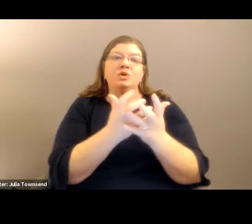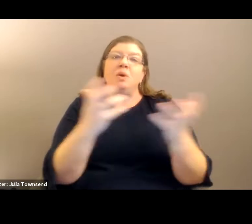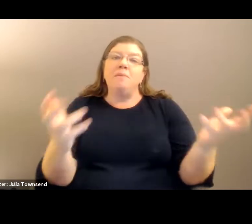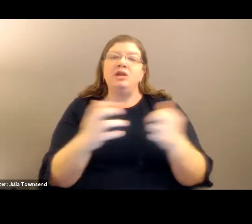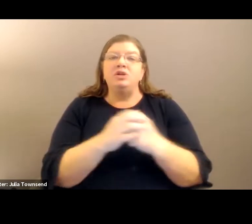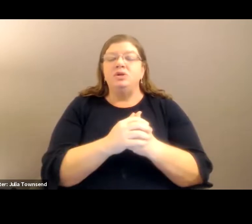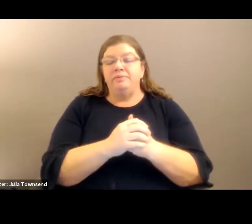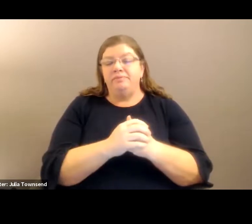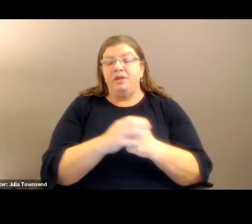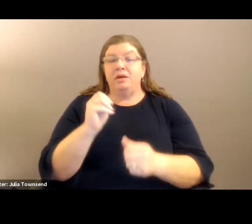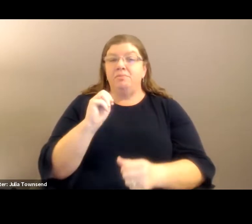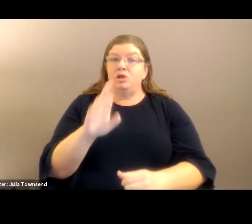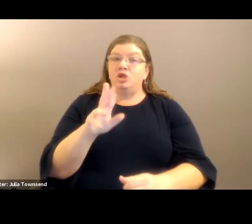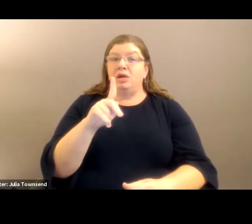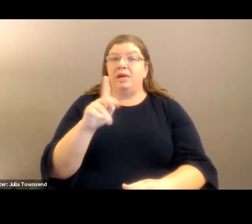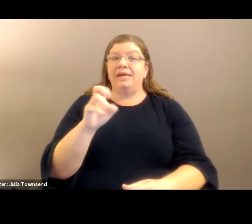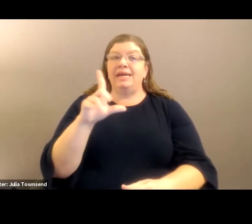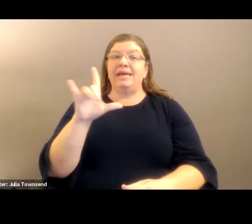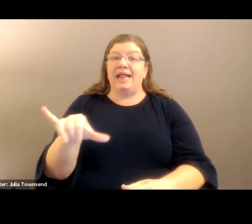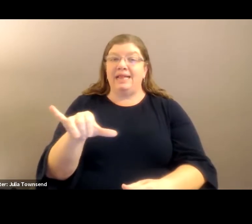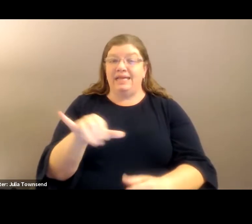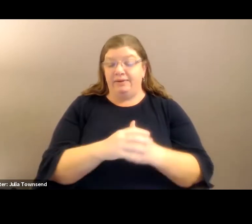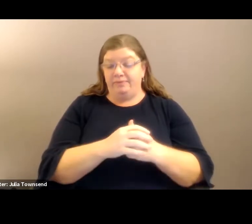much. Mr. Kelly?